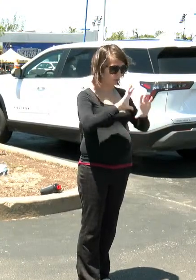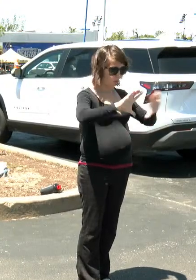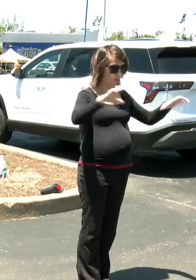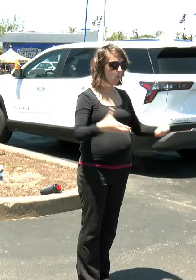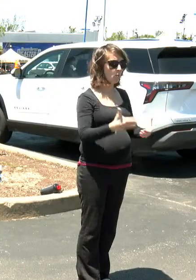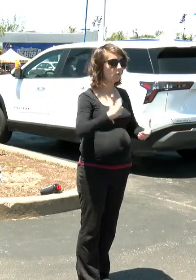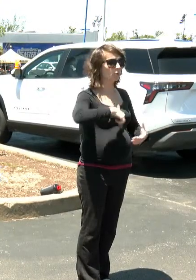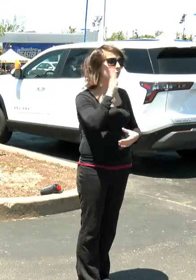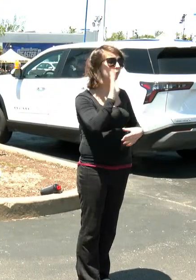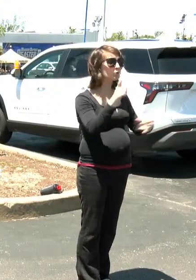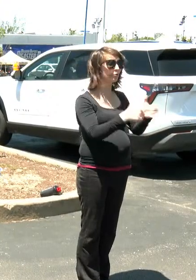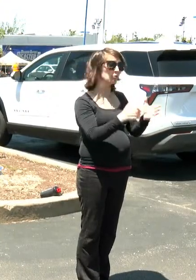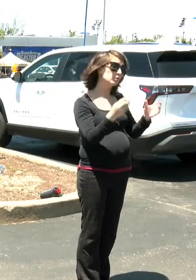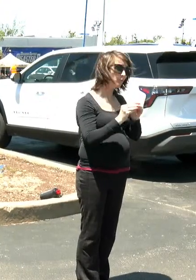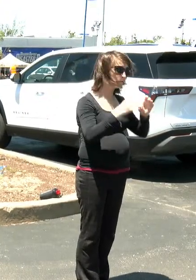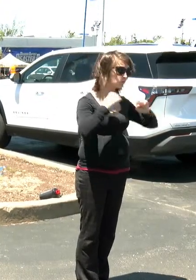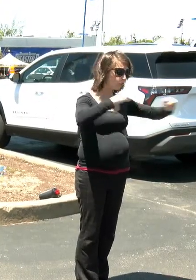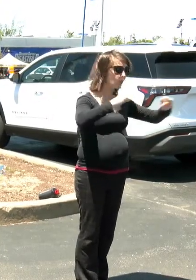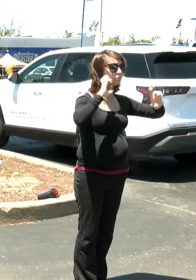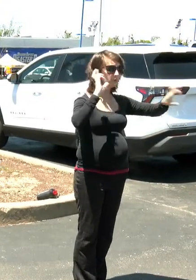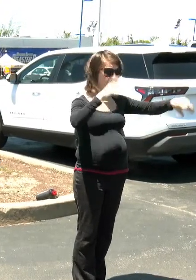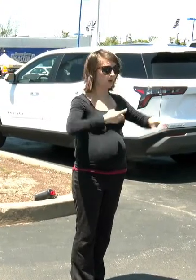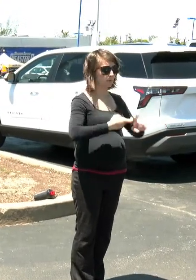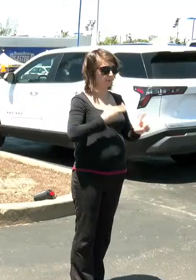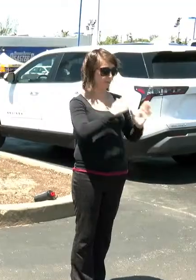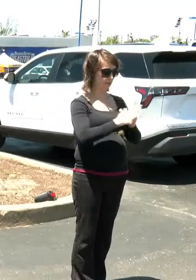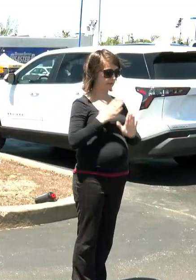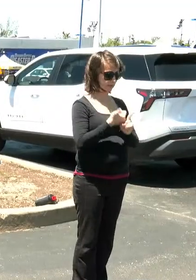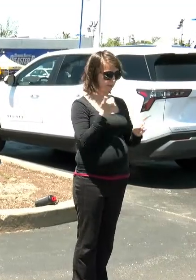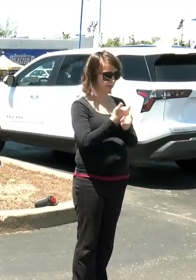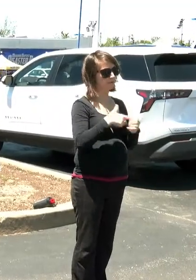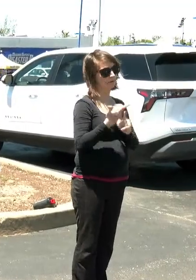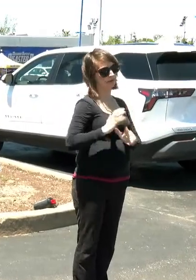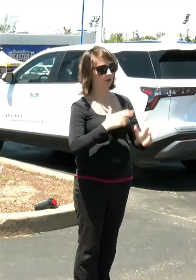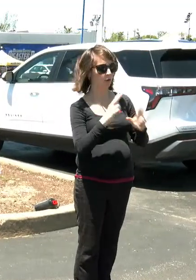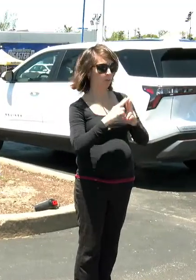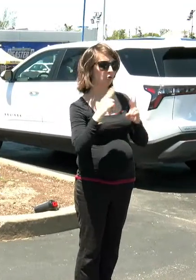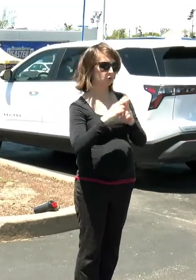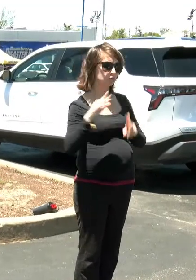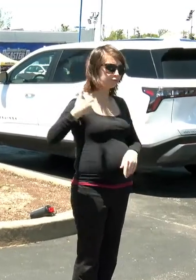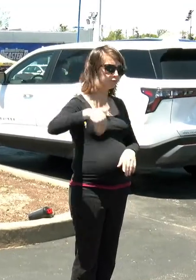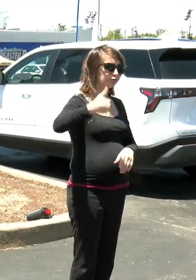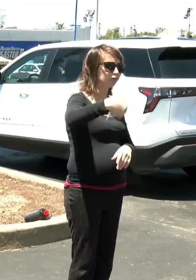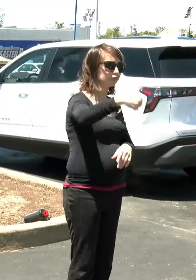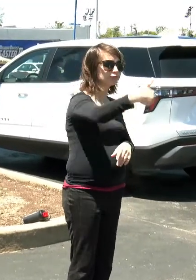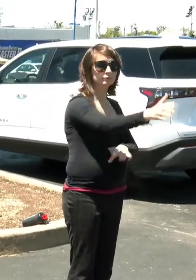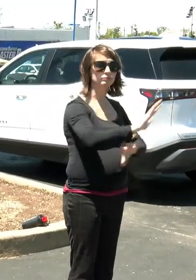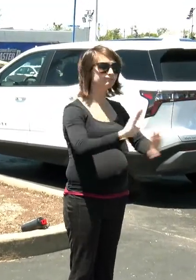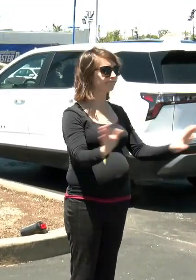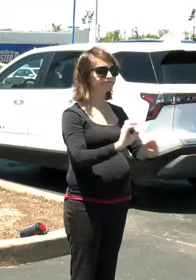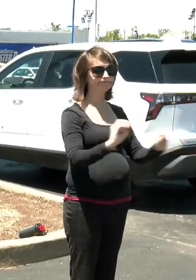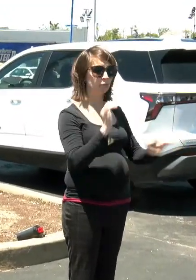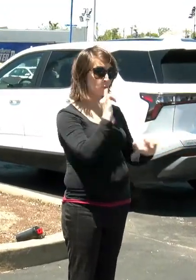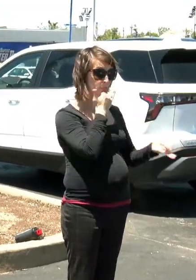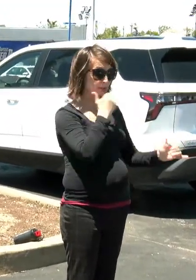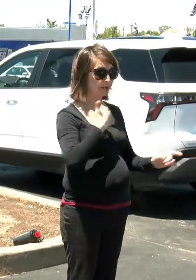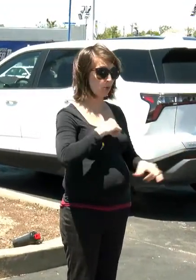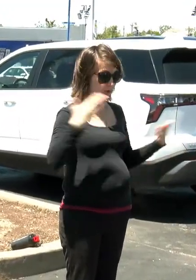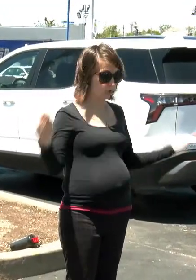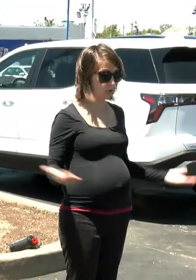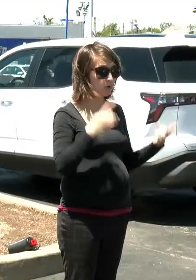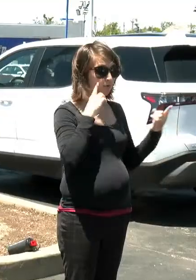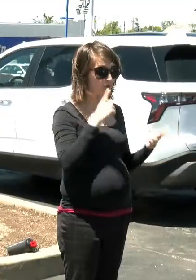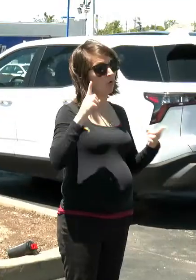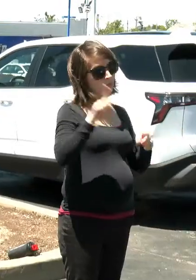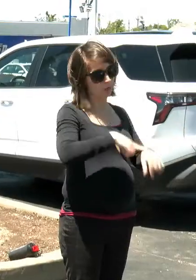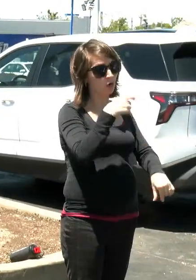an even stronger response from the city and our partners in the coming days and weeks ahead. Make no mistake, we are here for